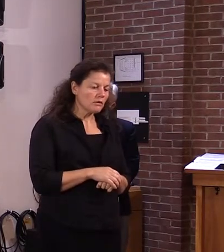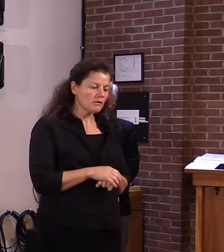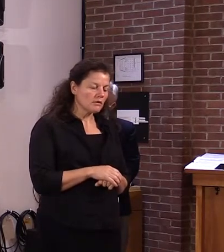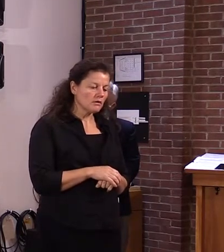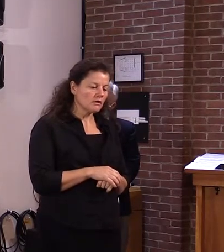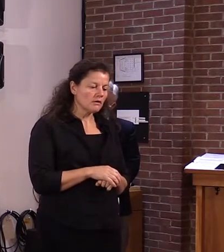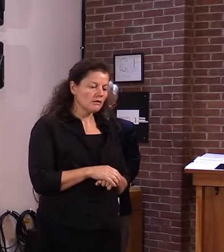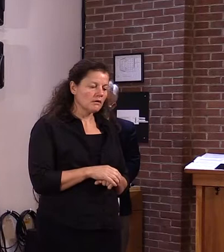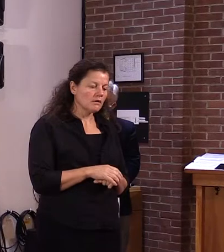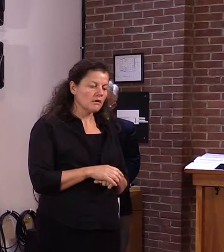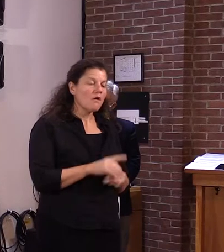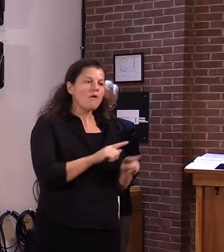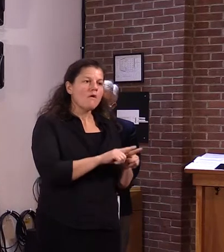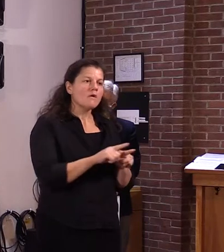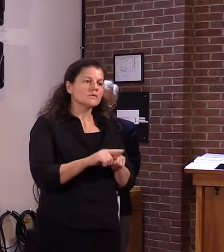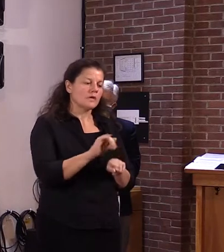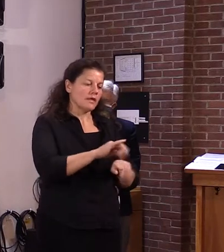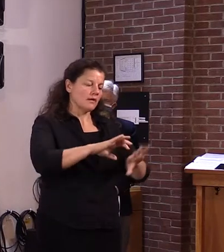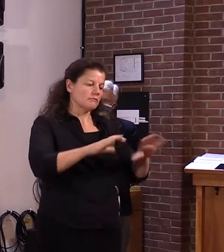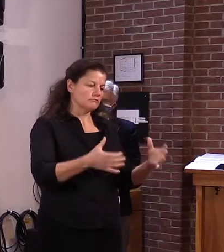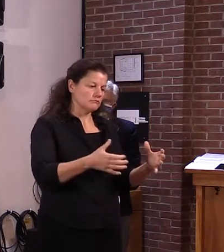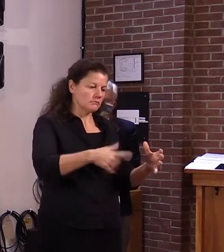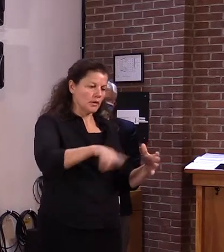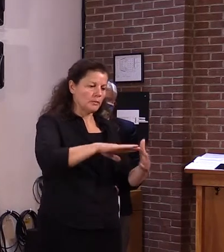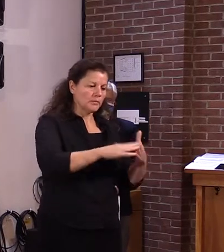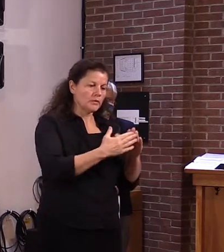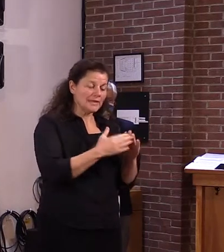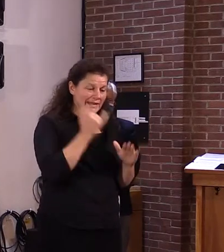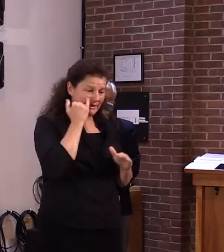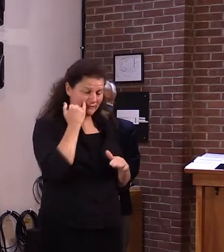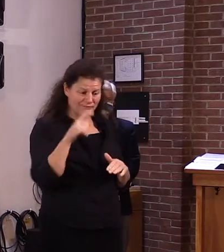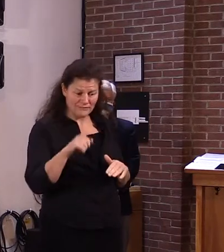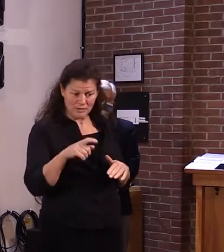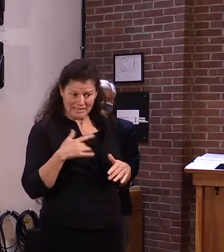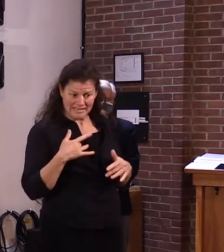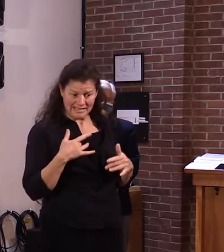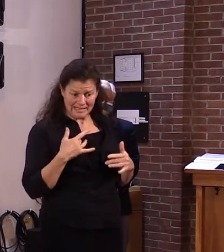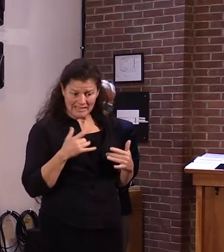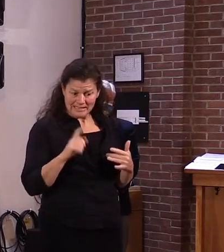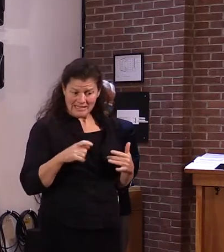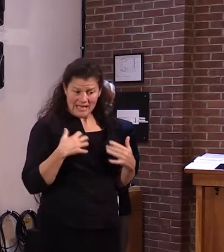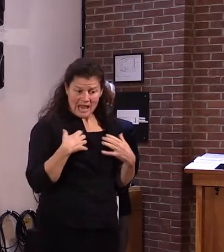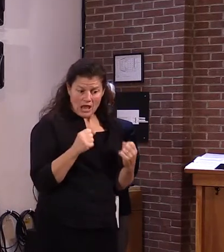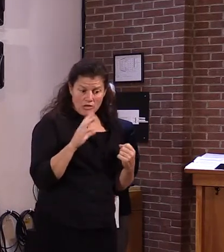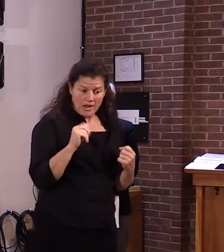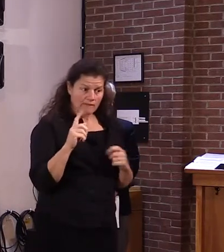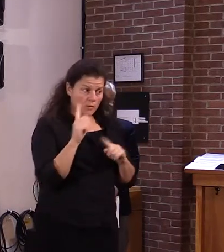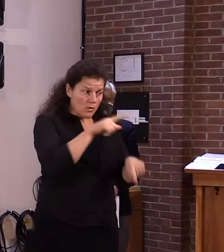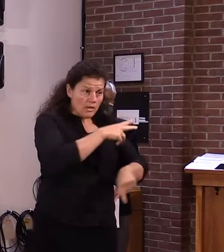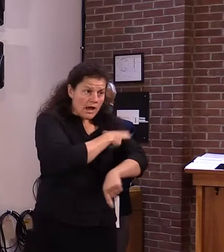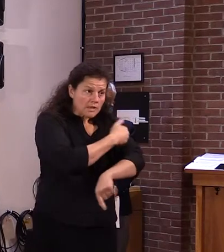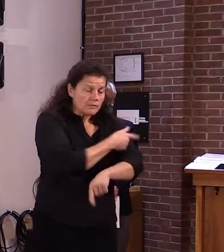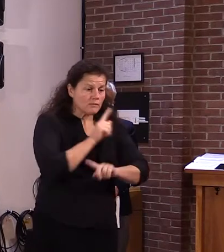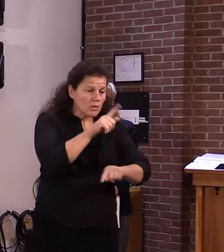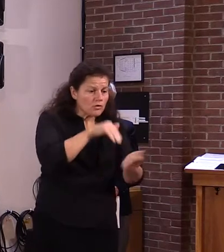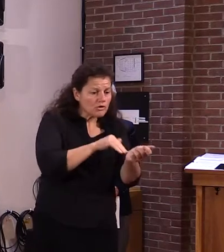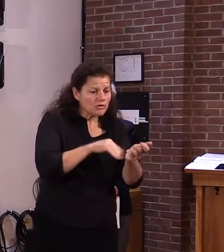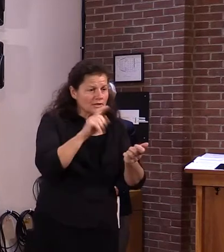surrounding should there be need for health care and providing the appropriate connections that will be